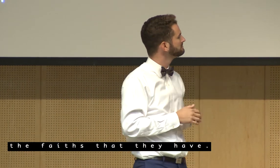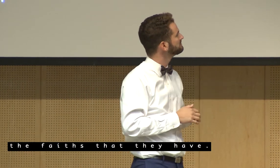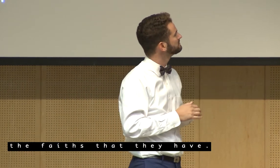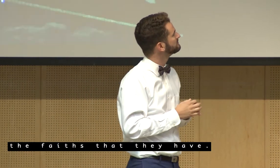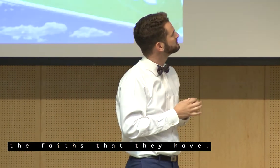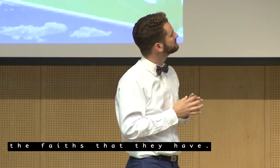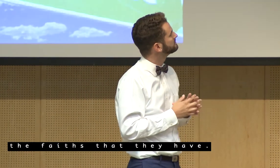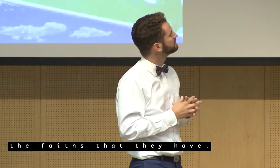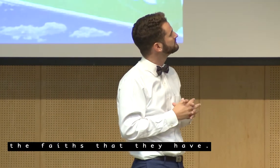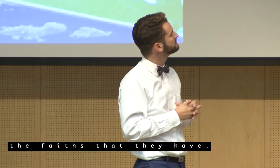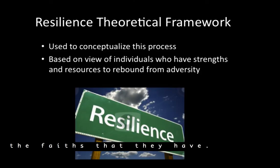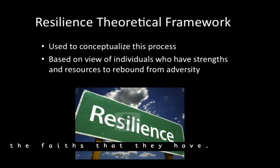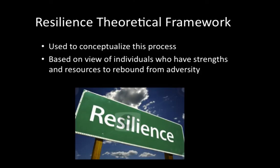have.